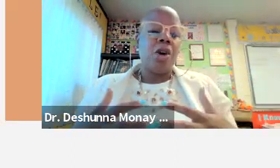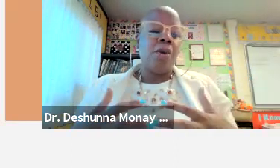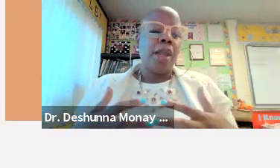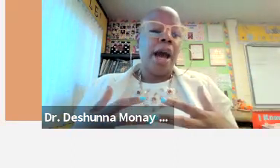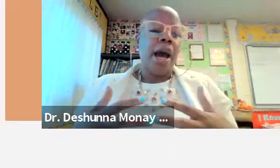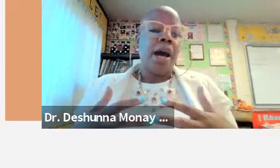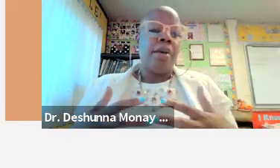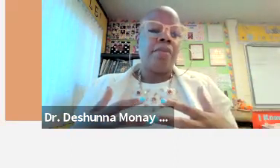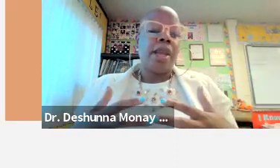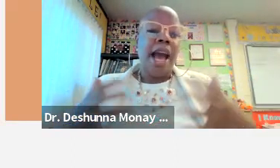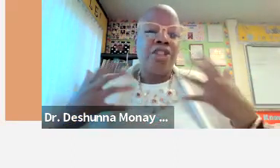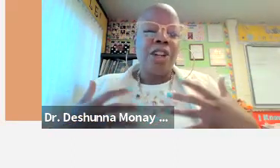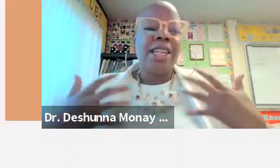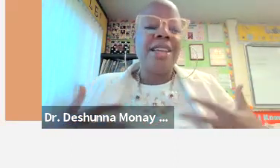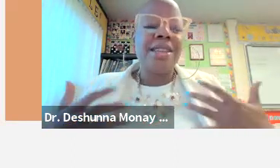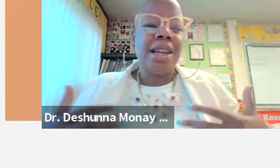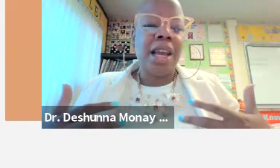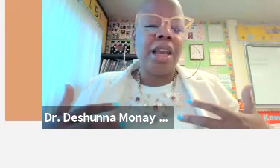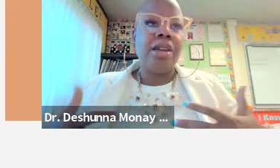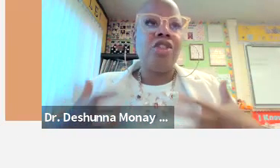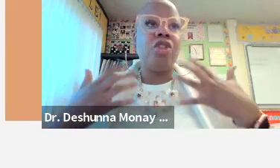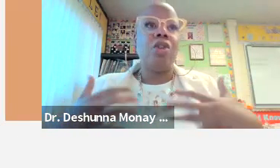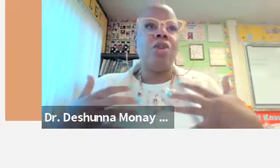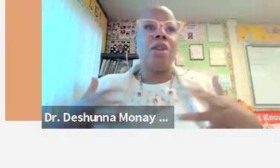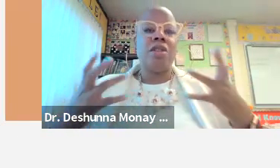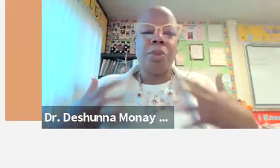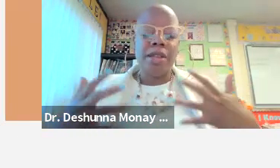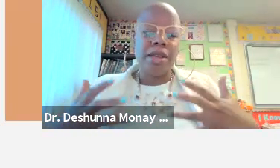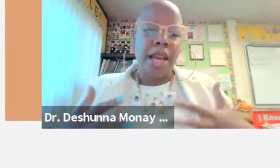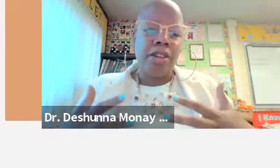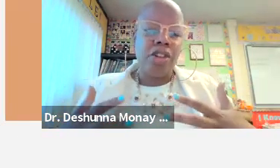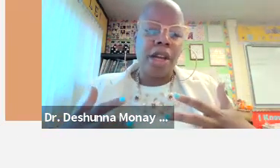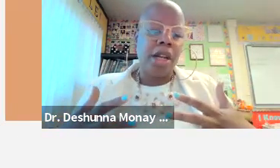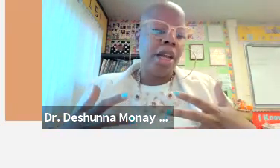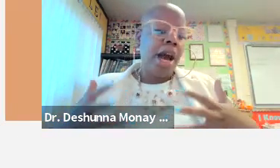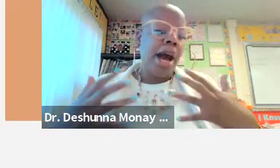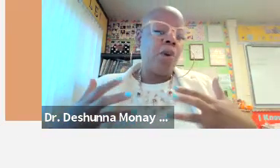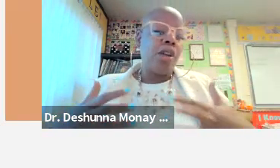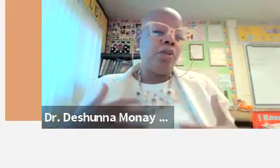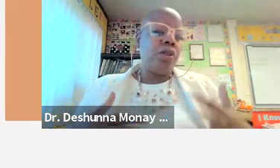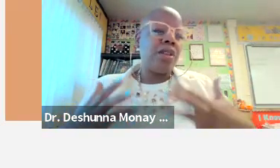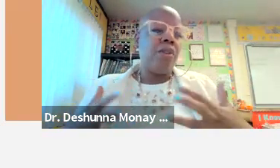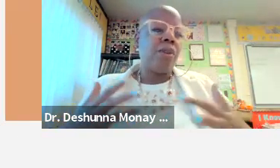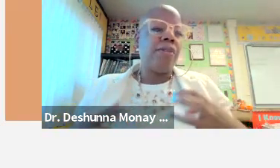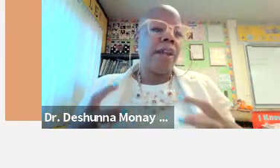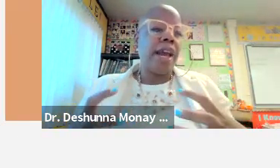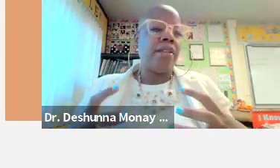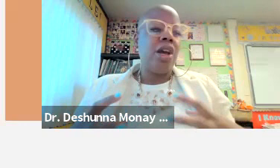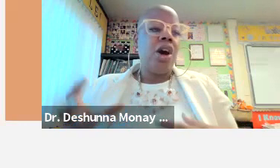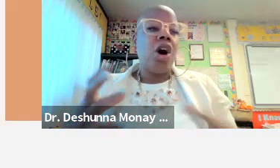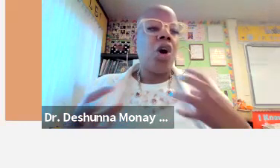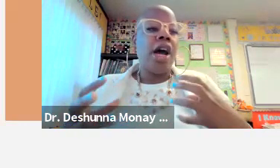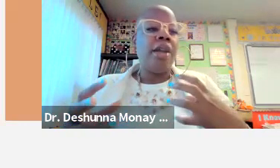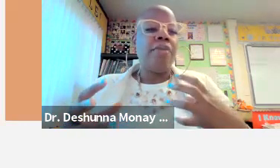And so as you're listening to this presentation, I want you to